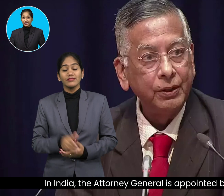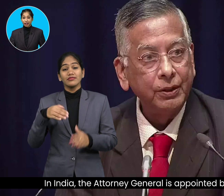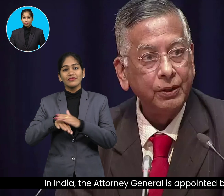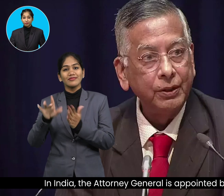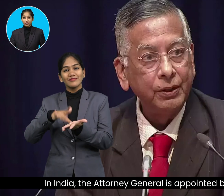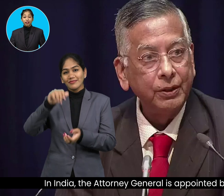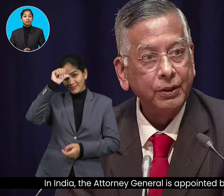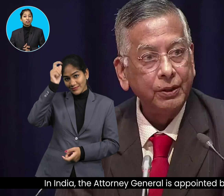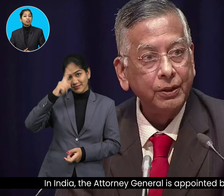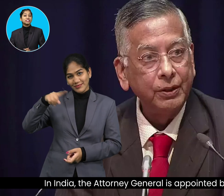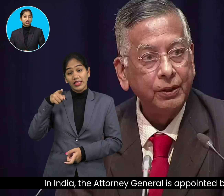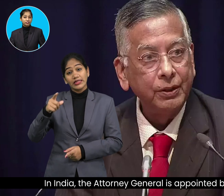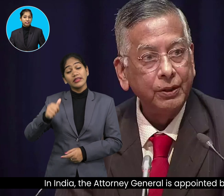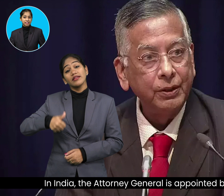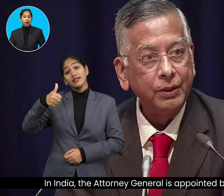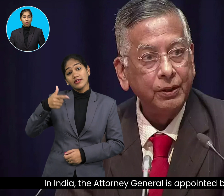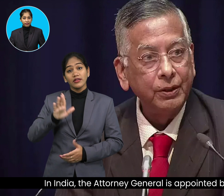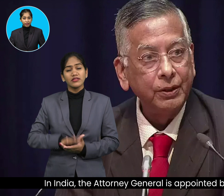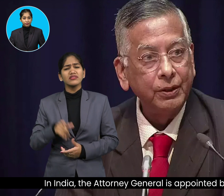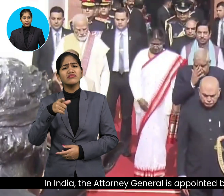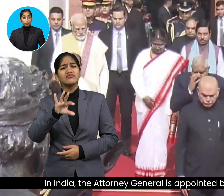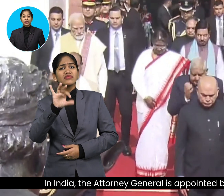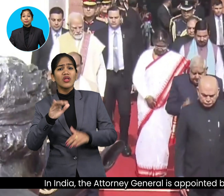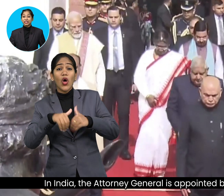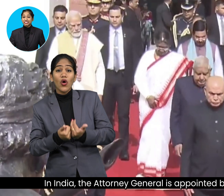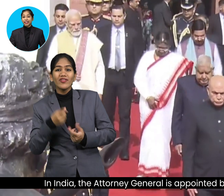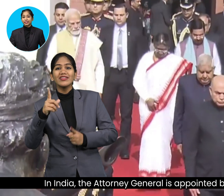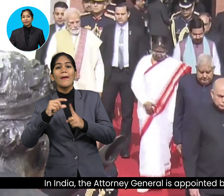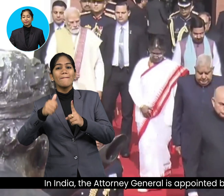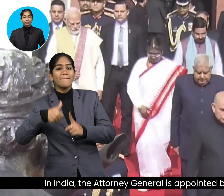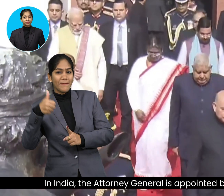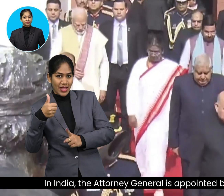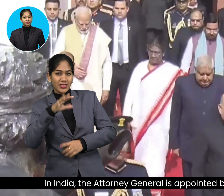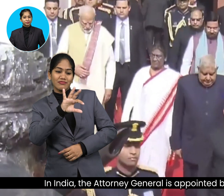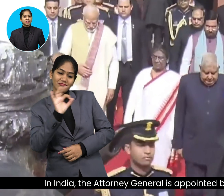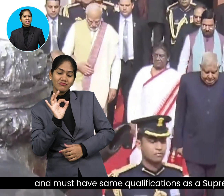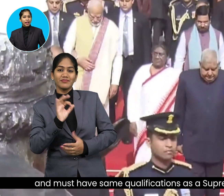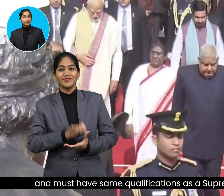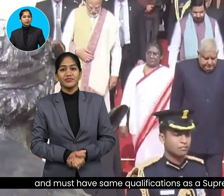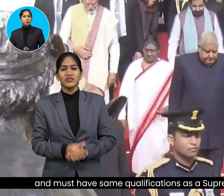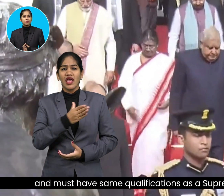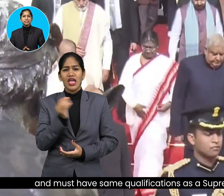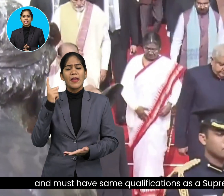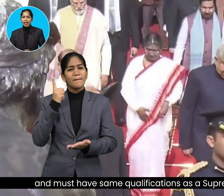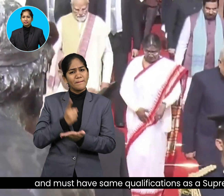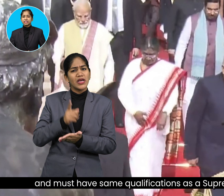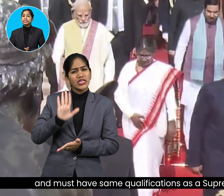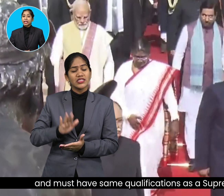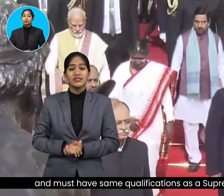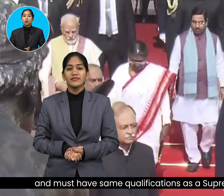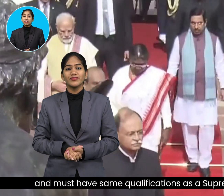In India, the Attorney General is appointed by the President and must